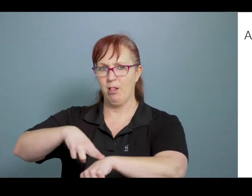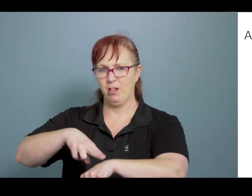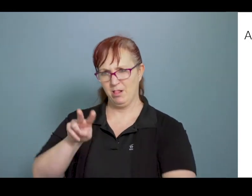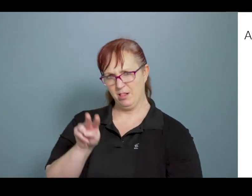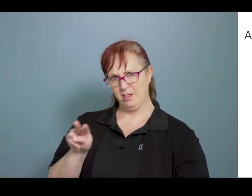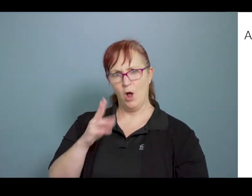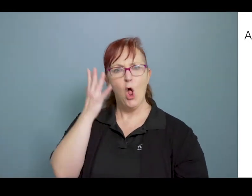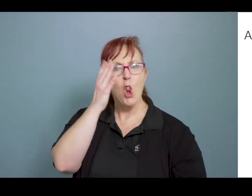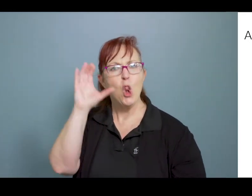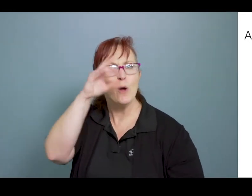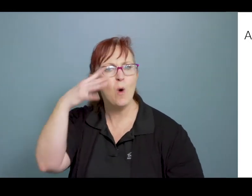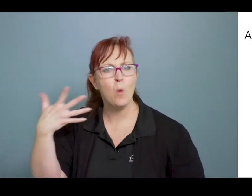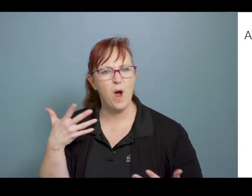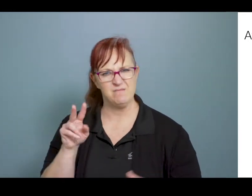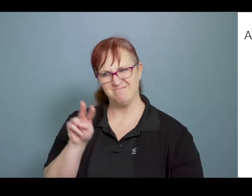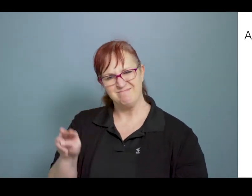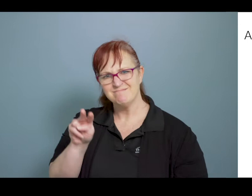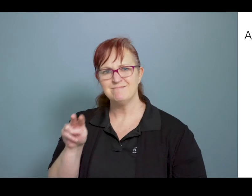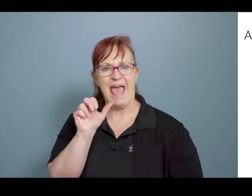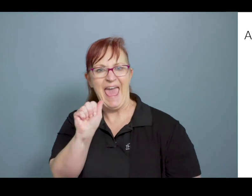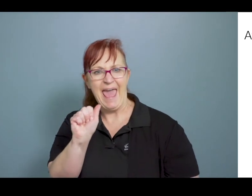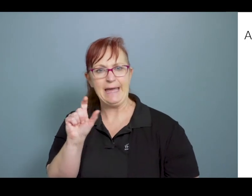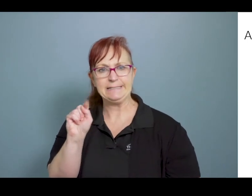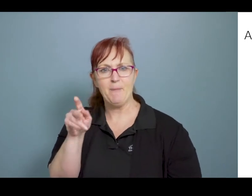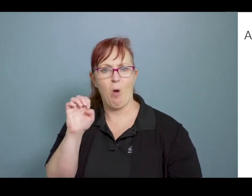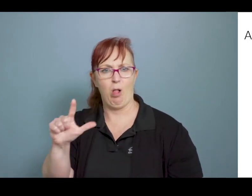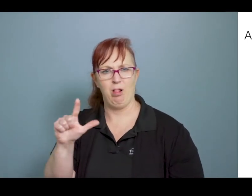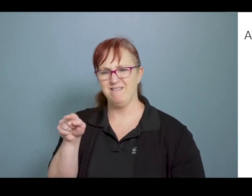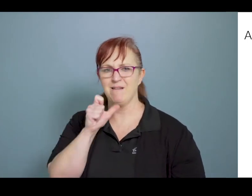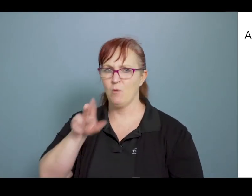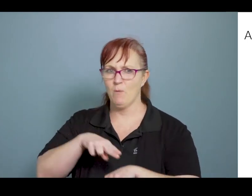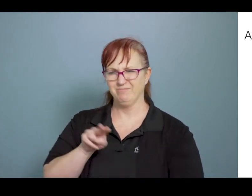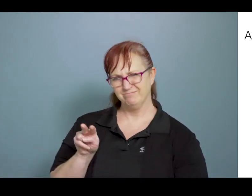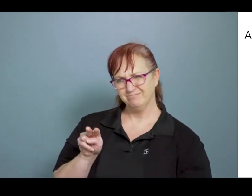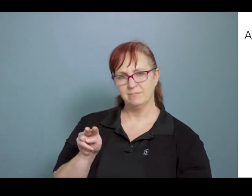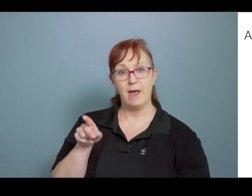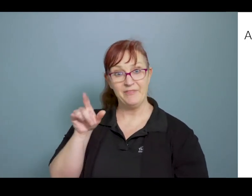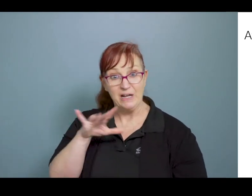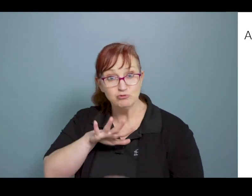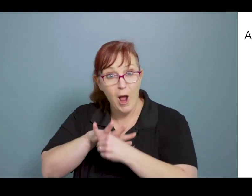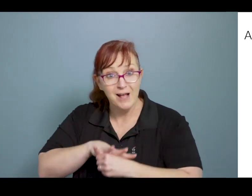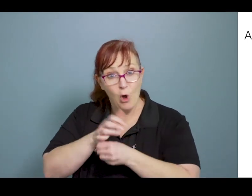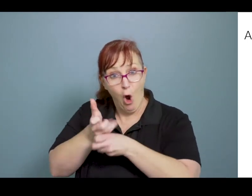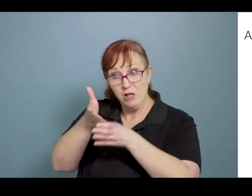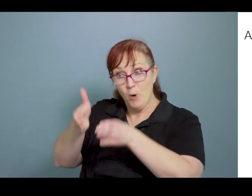symptoms. And so thinking about, like, is this distress pushing over further